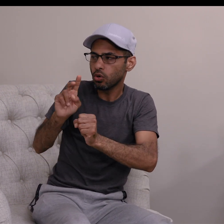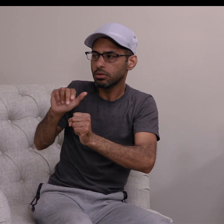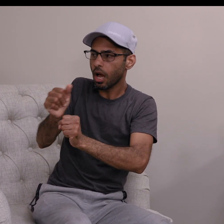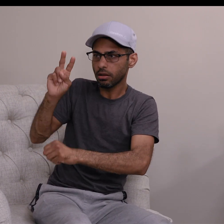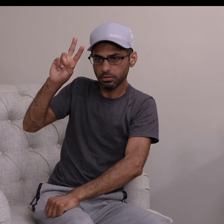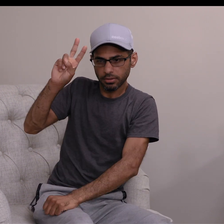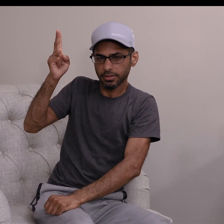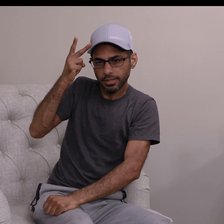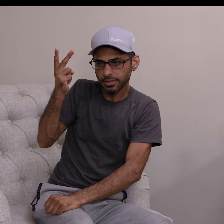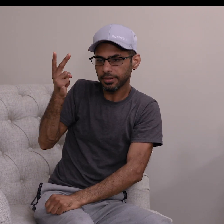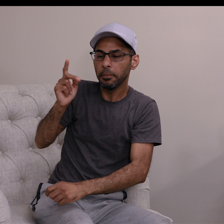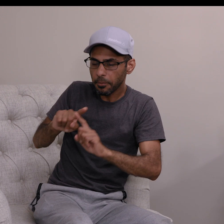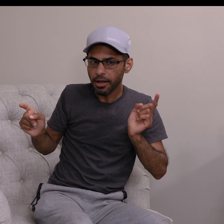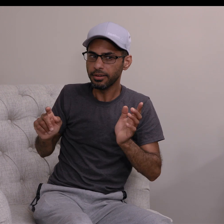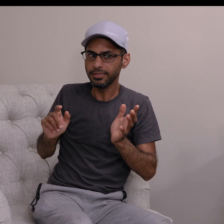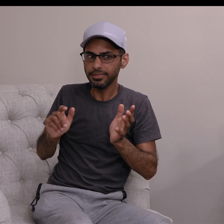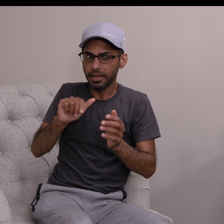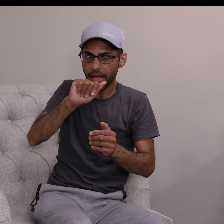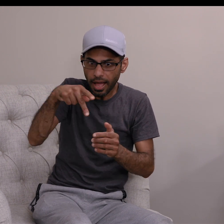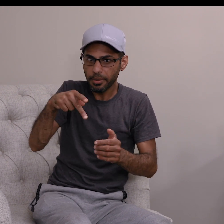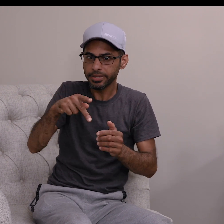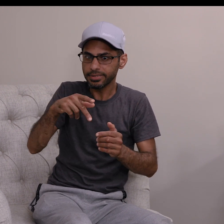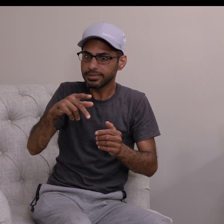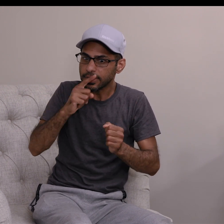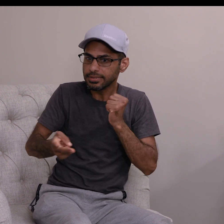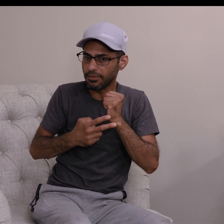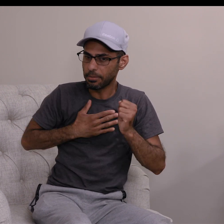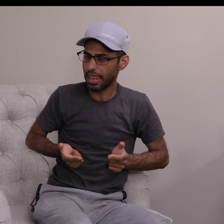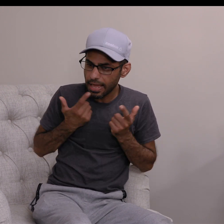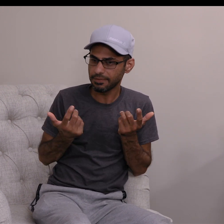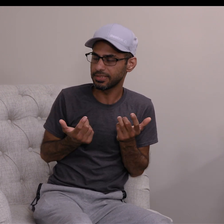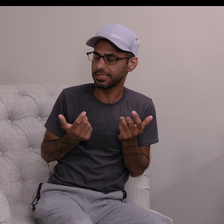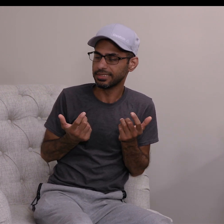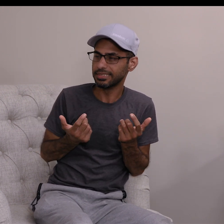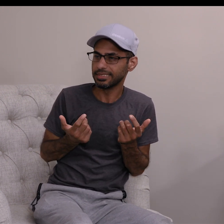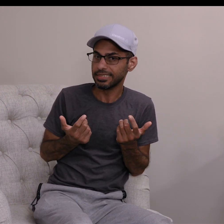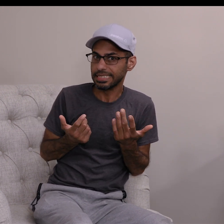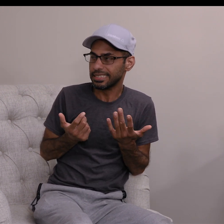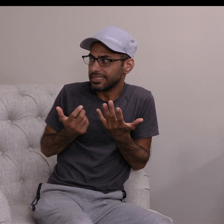better understanding. There's less misunderstandings when we do it that way. The app really has saved my life.